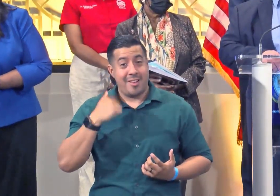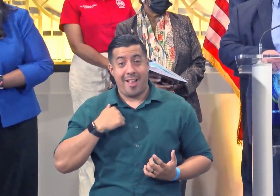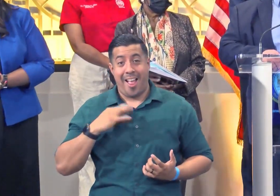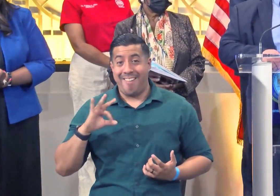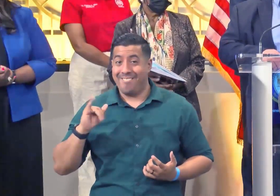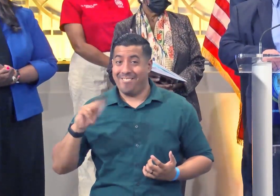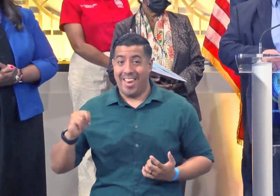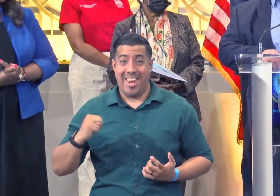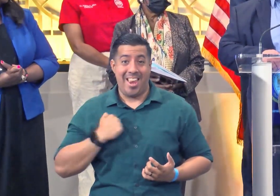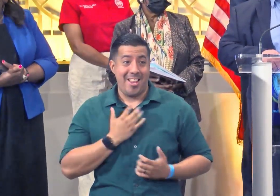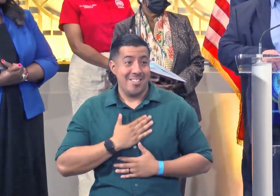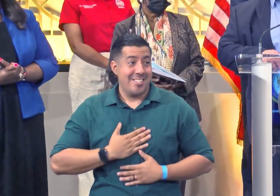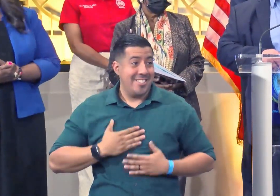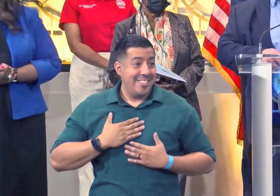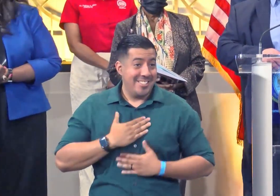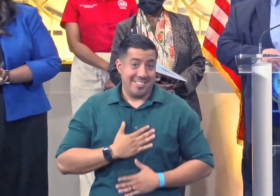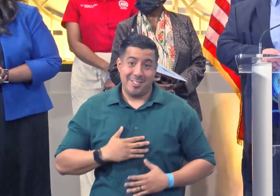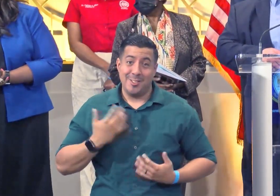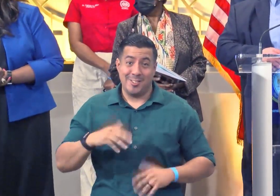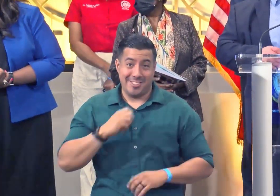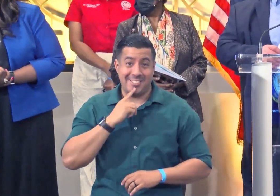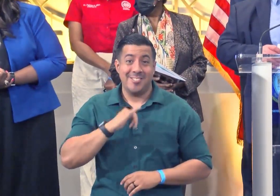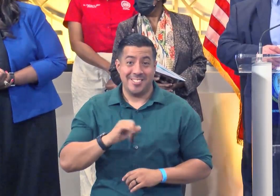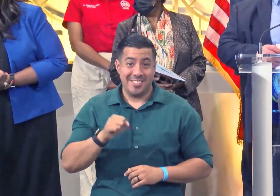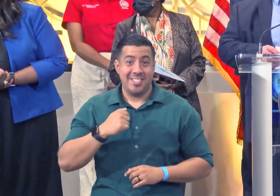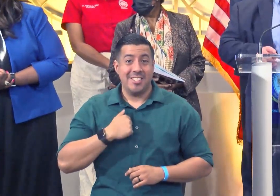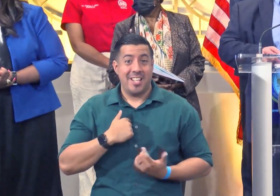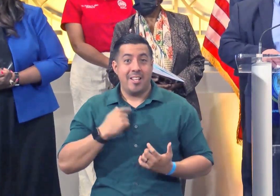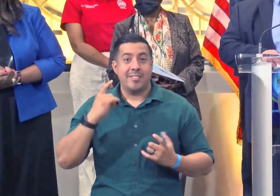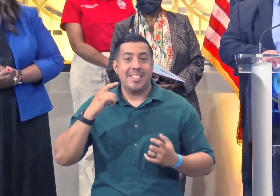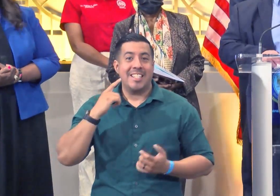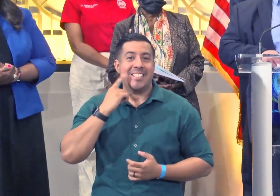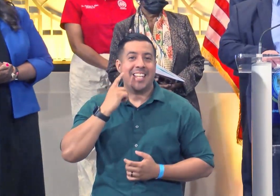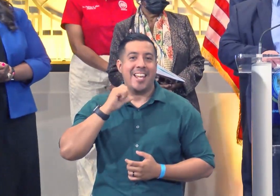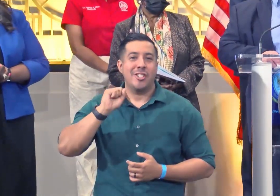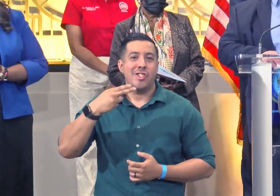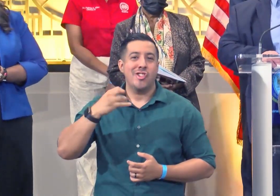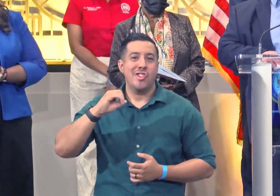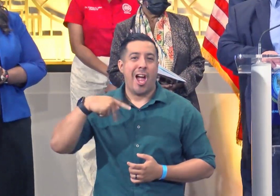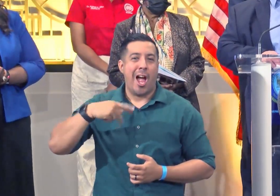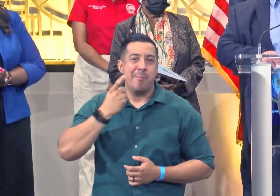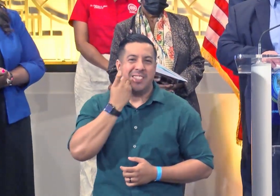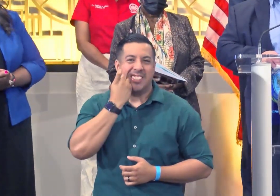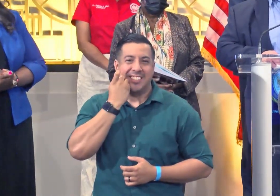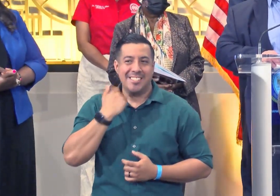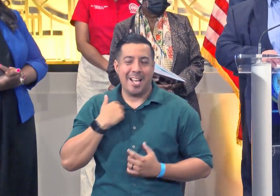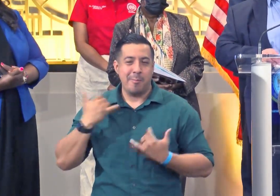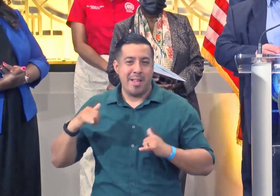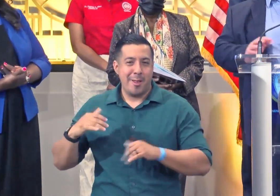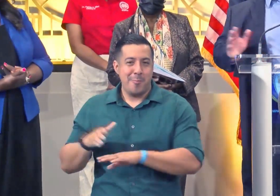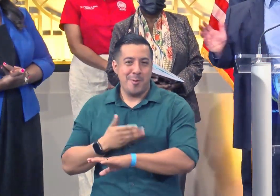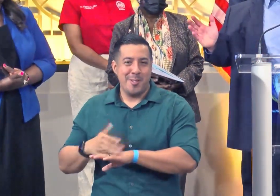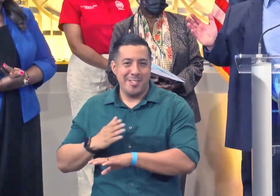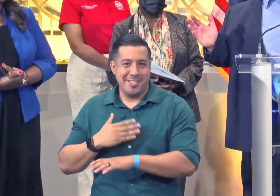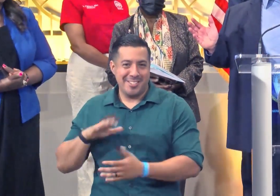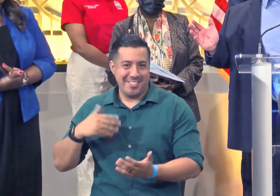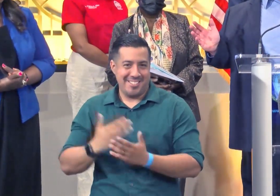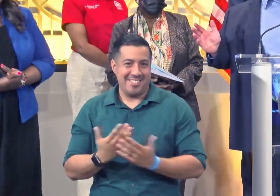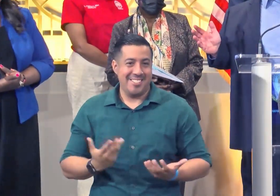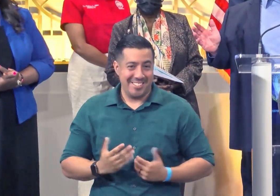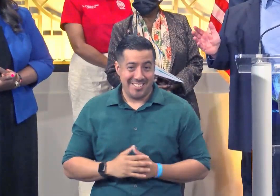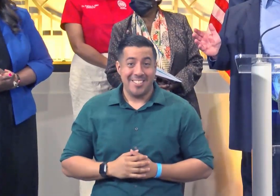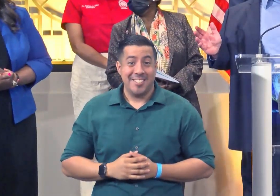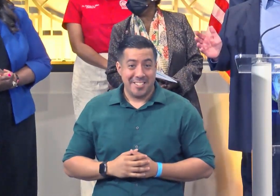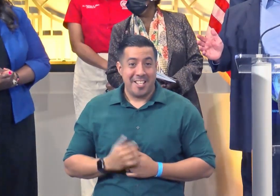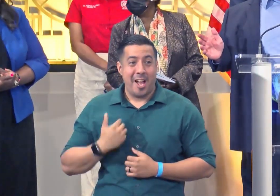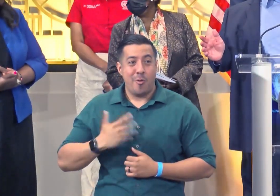fan. Sadie, where are you? So when I play the candy shop and I blast the neighbors out there, you know, hey, I just